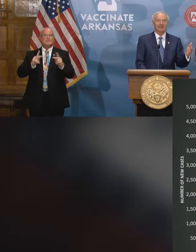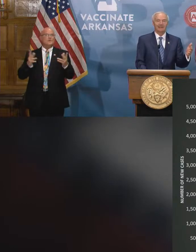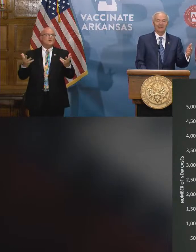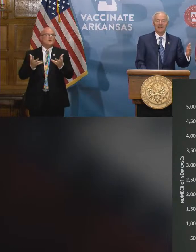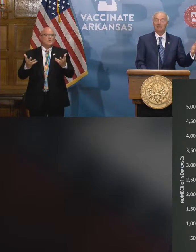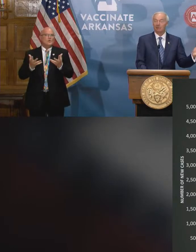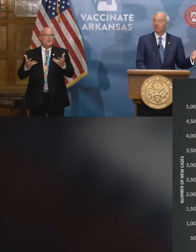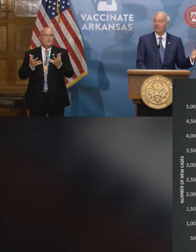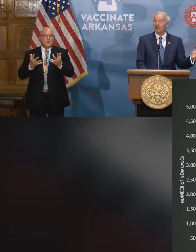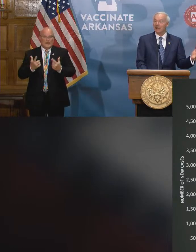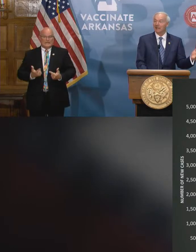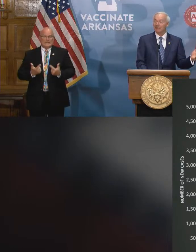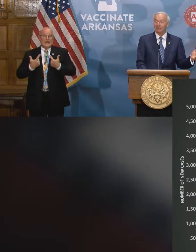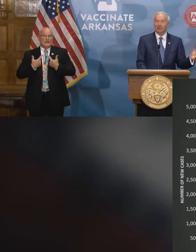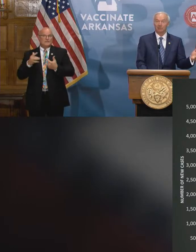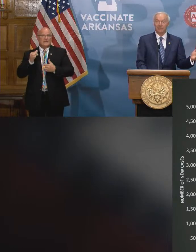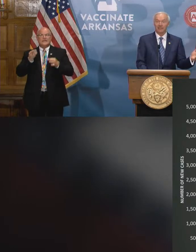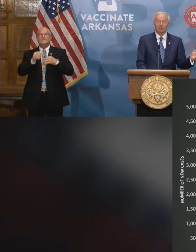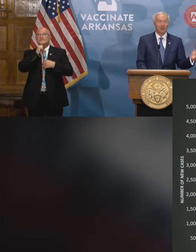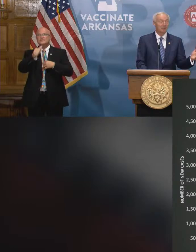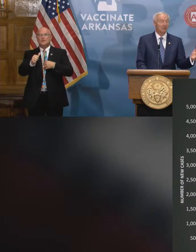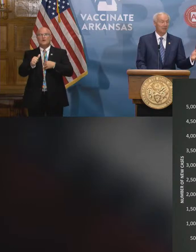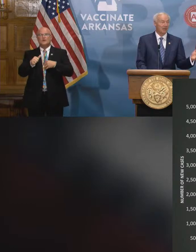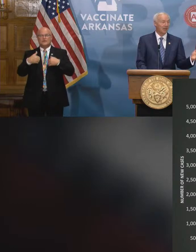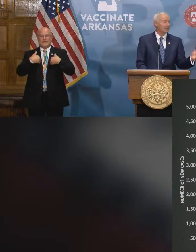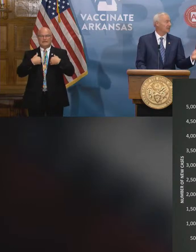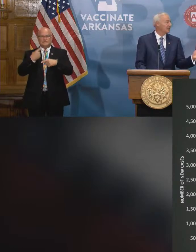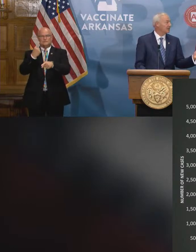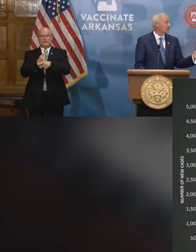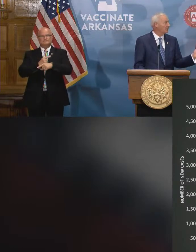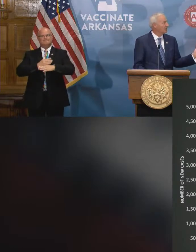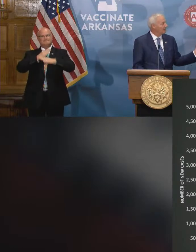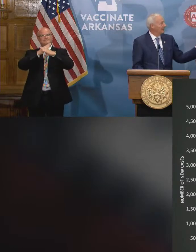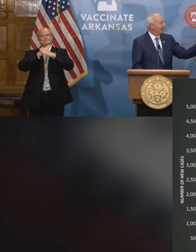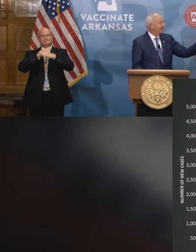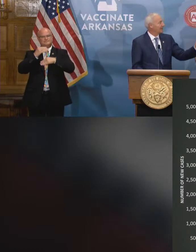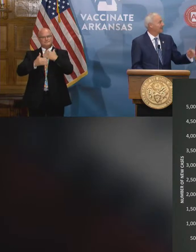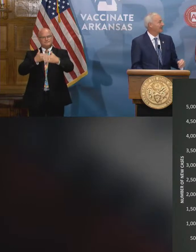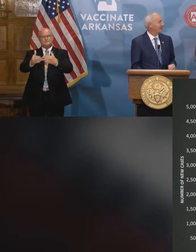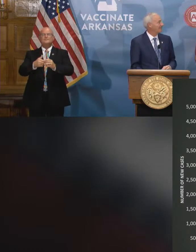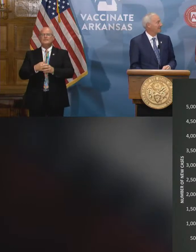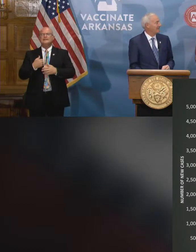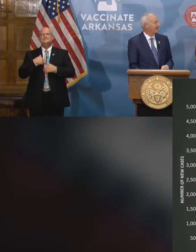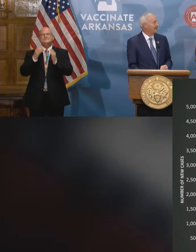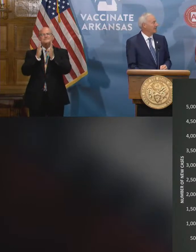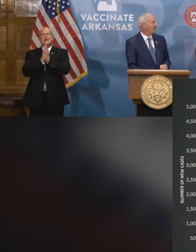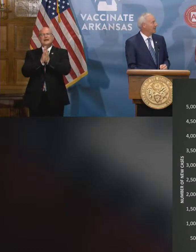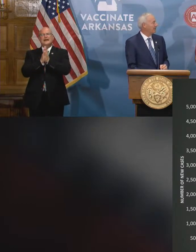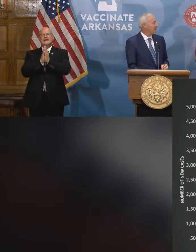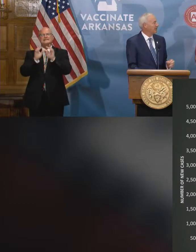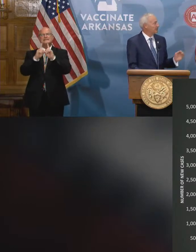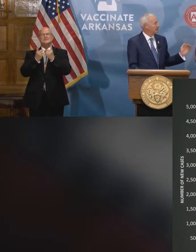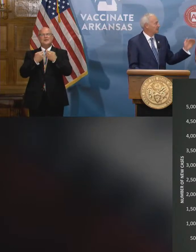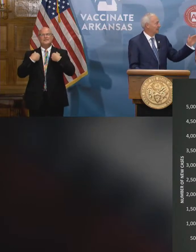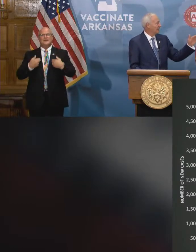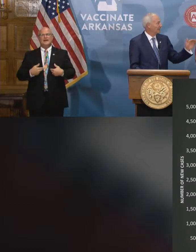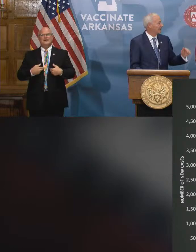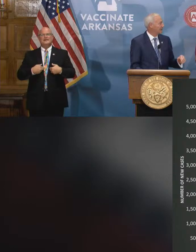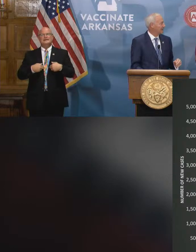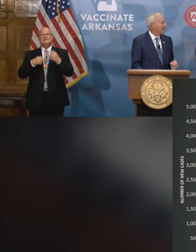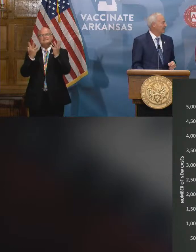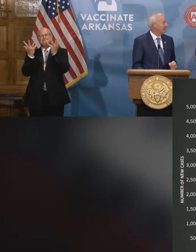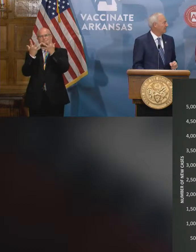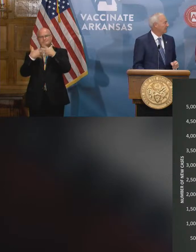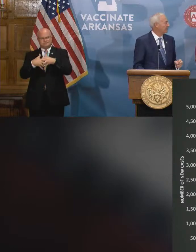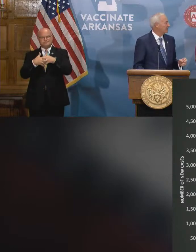what life could be like if we don't take the proper precautions. And so I ask our Department of Health to put